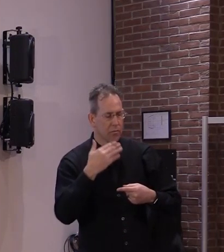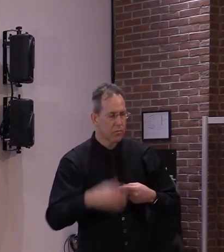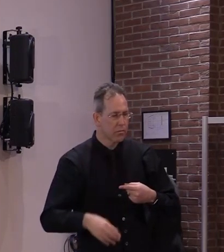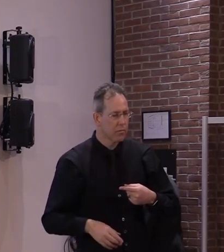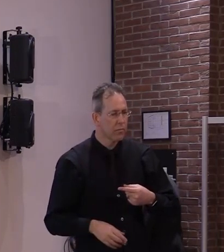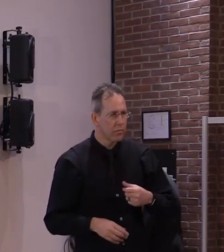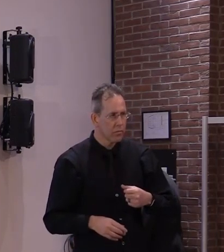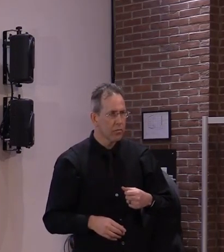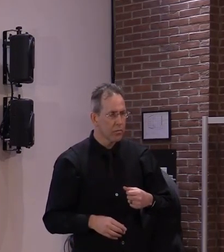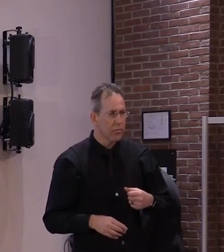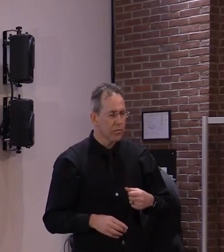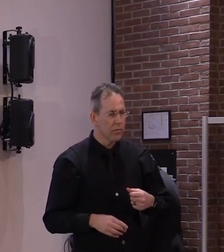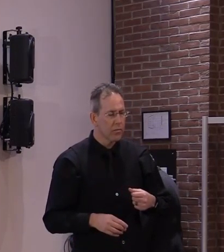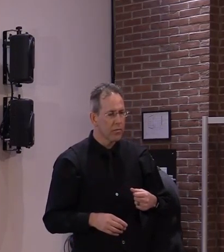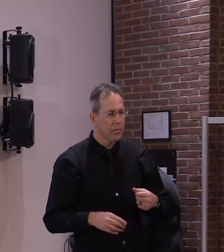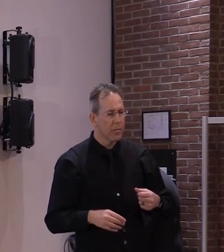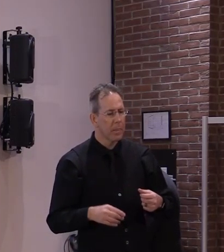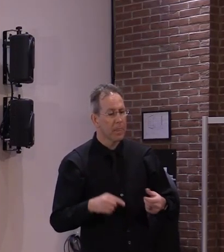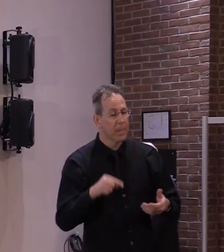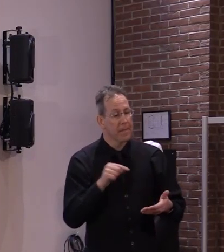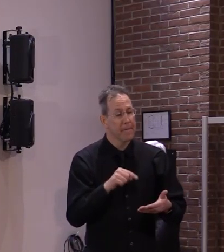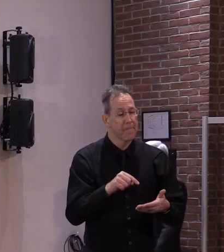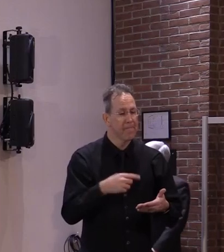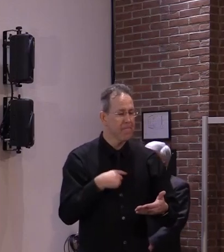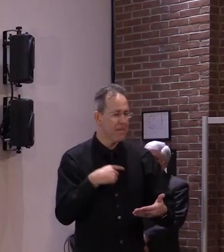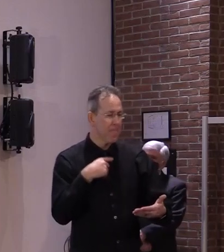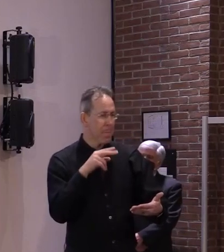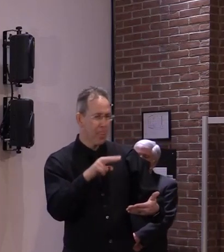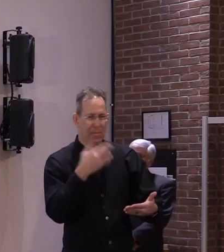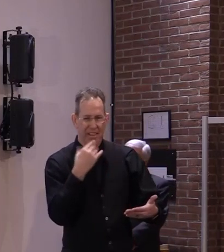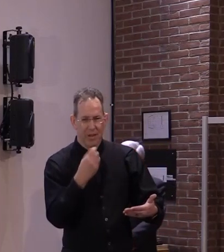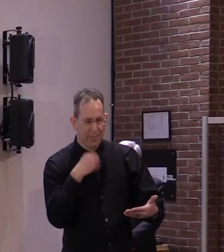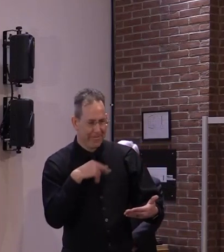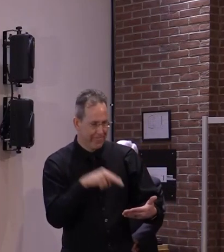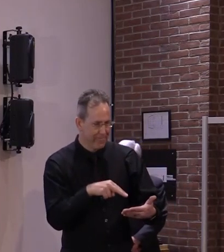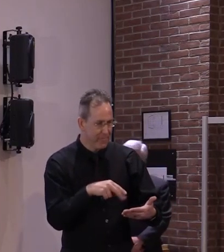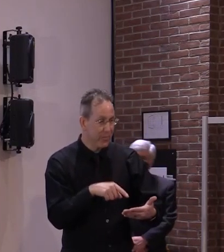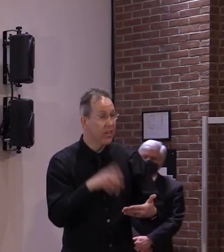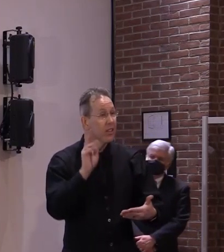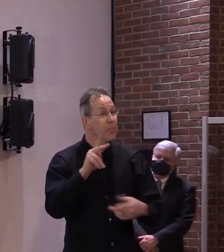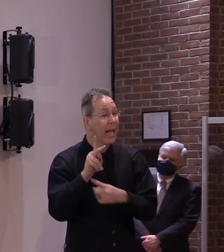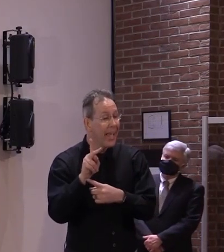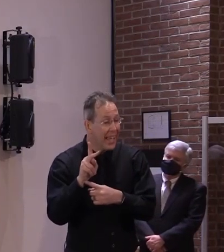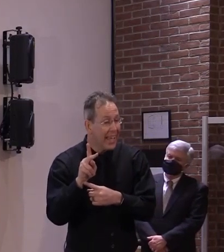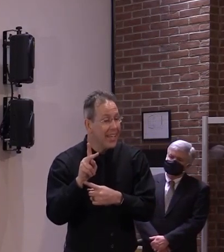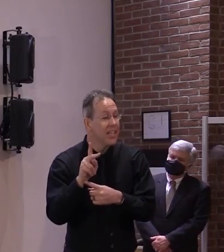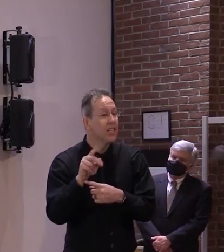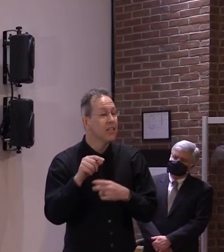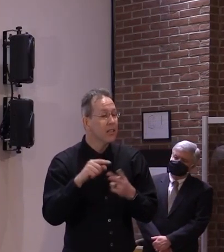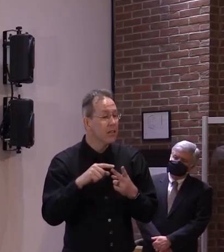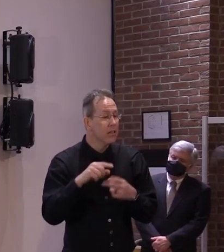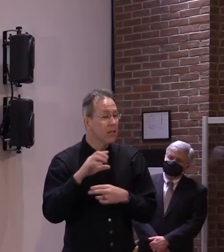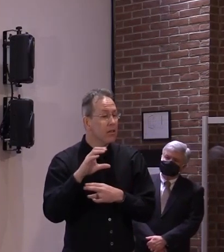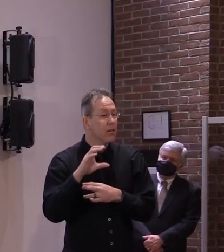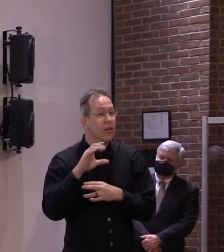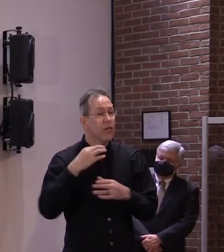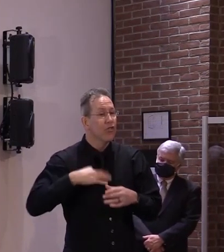question. On the bank and the credit union side, you know, the banks and the credit unions similarly engaged in this round of